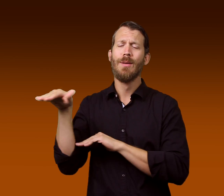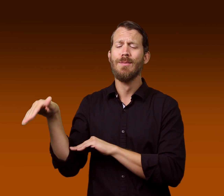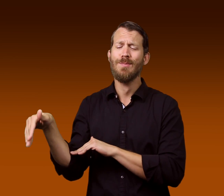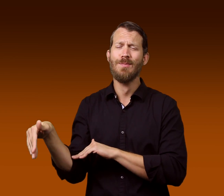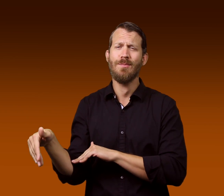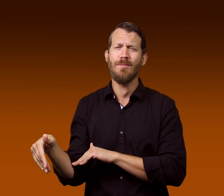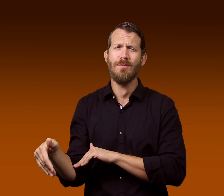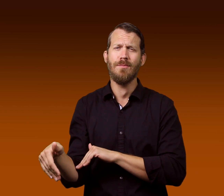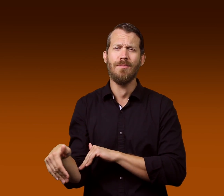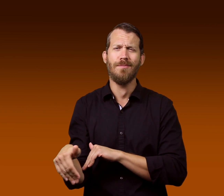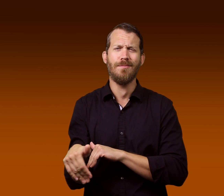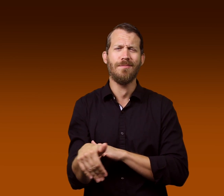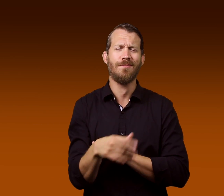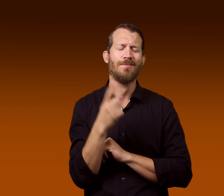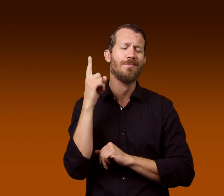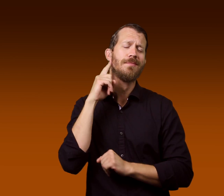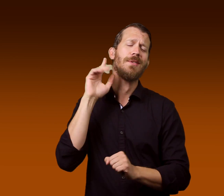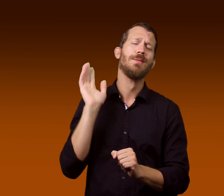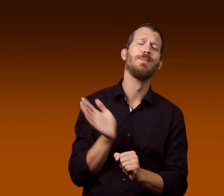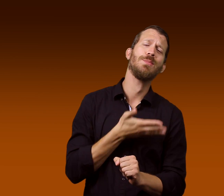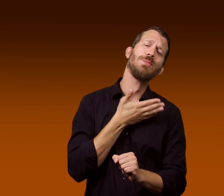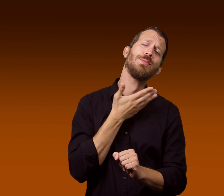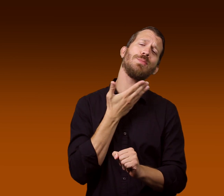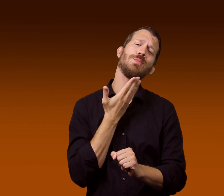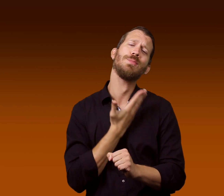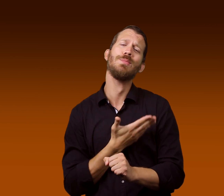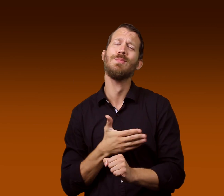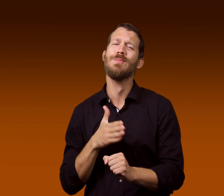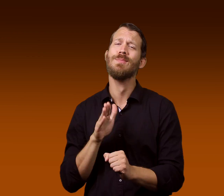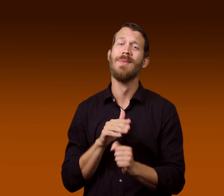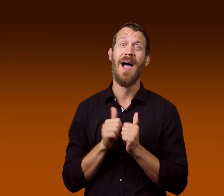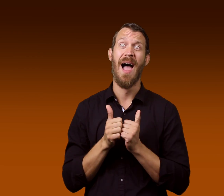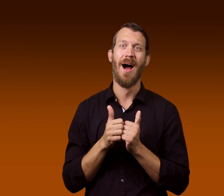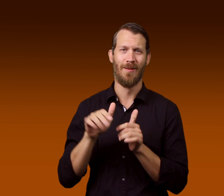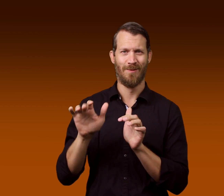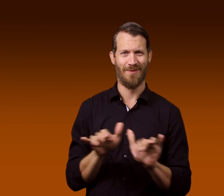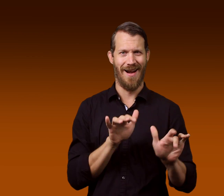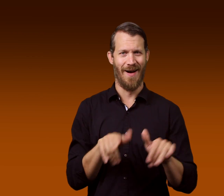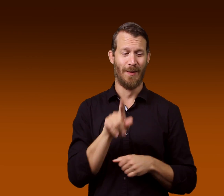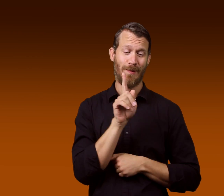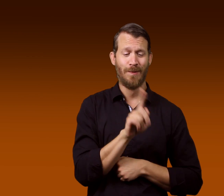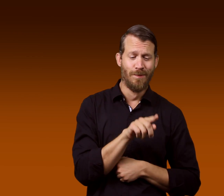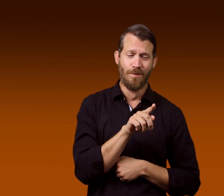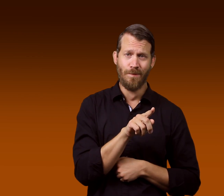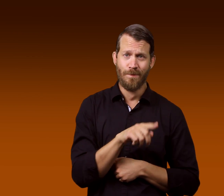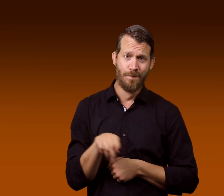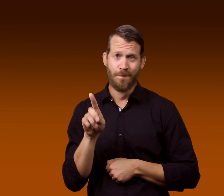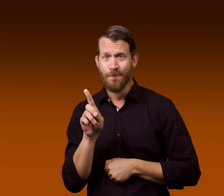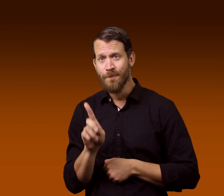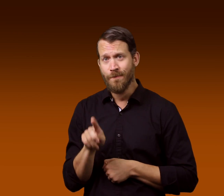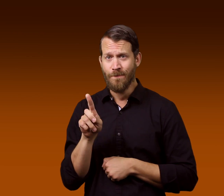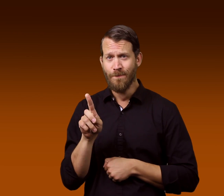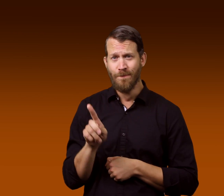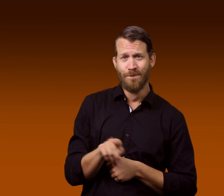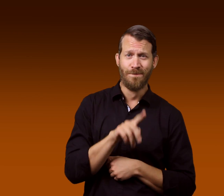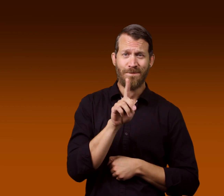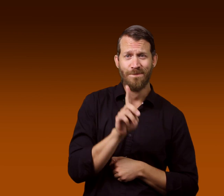That evening, the widow fell asleep in her chair by the fire. She'd been listening to